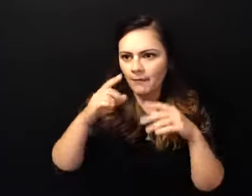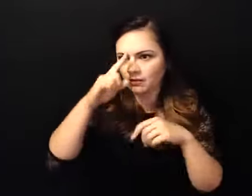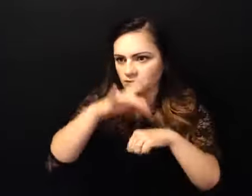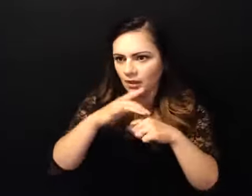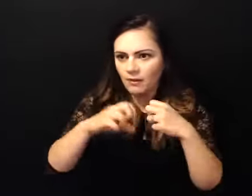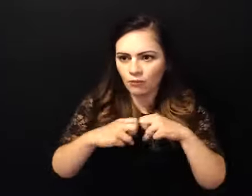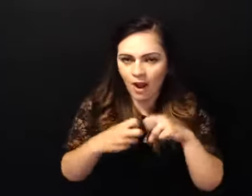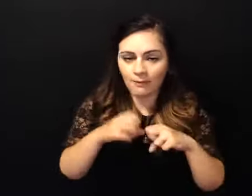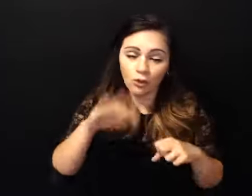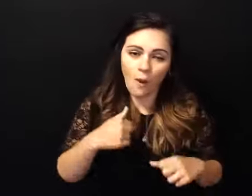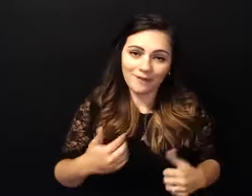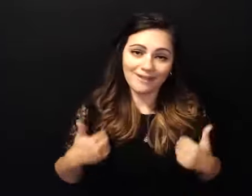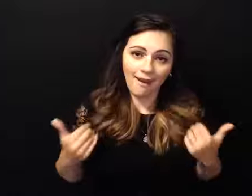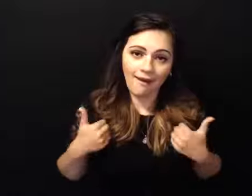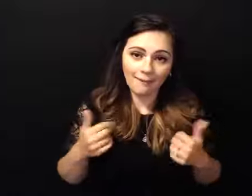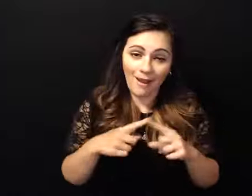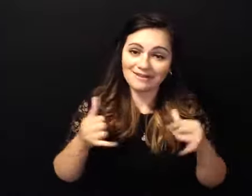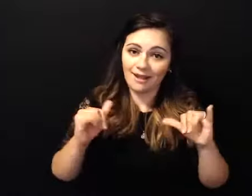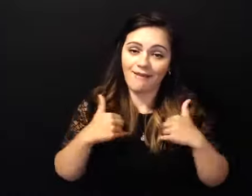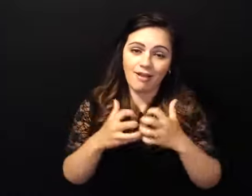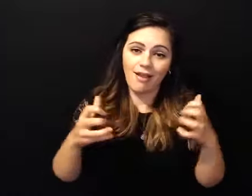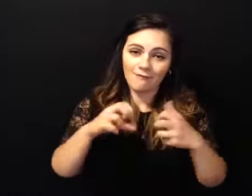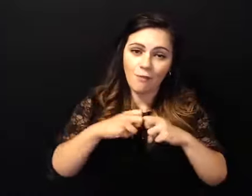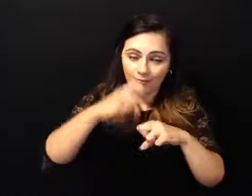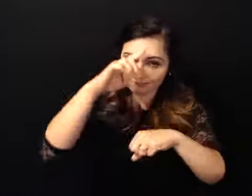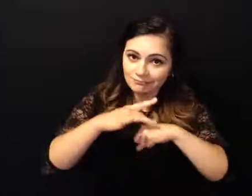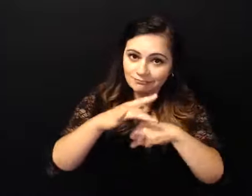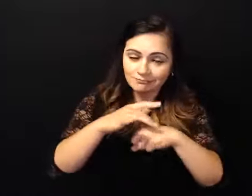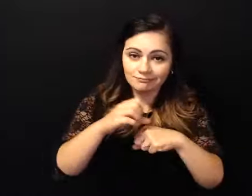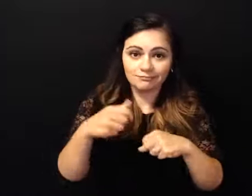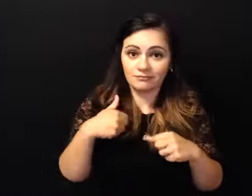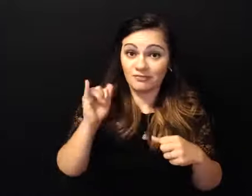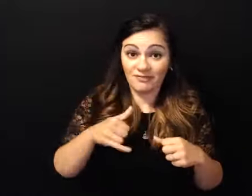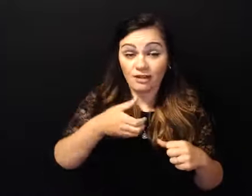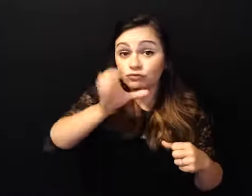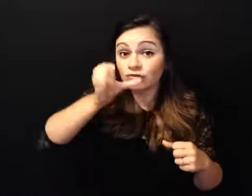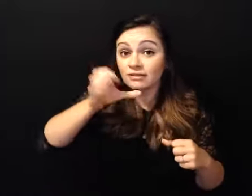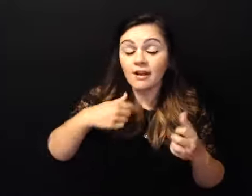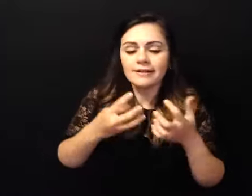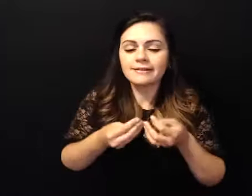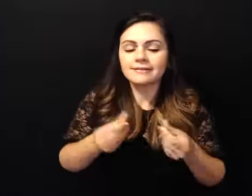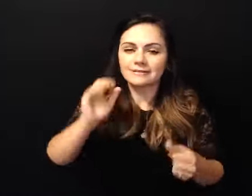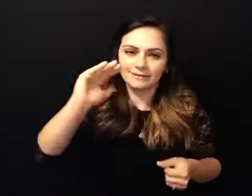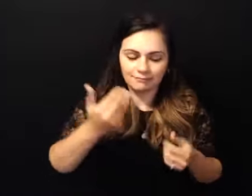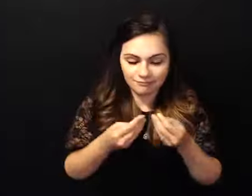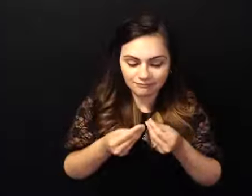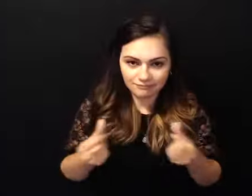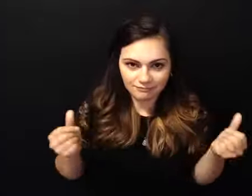share and i used those to drink over for a very long time so what i remembered from drinking that first night was